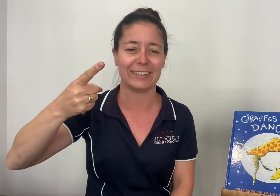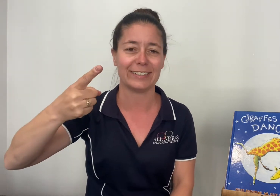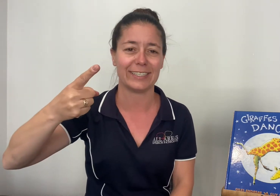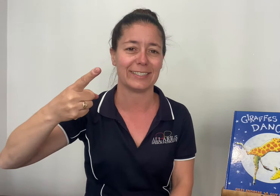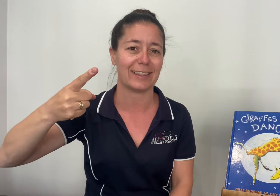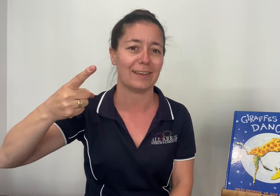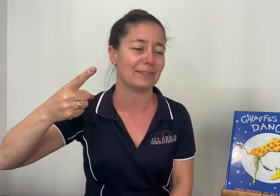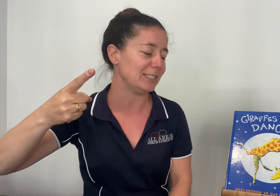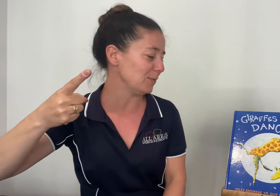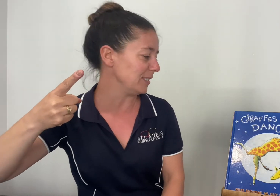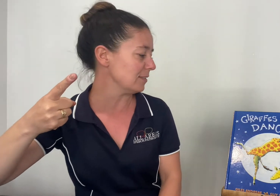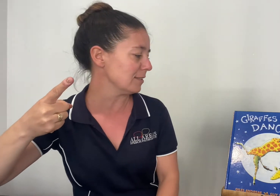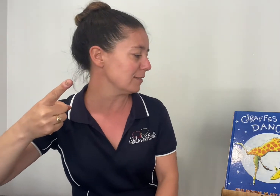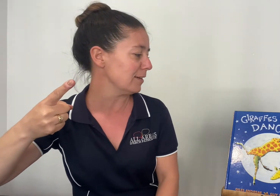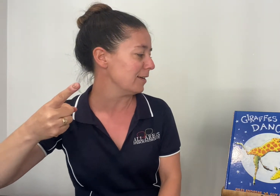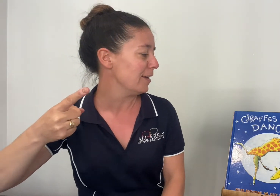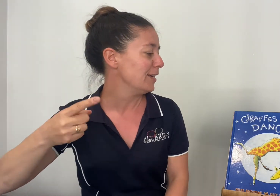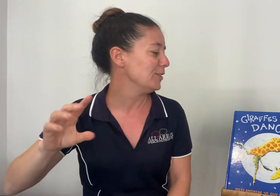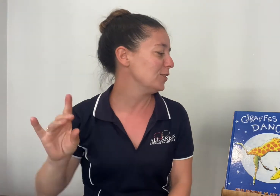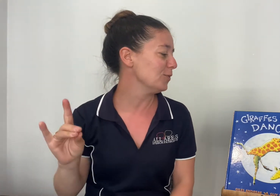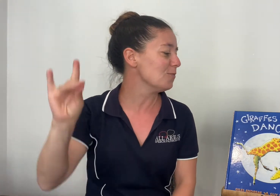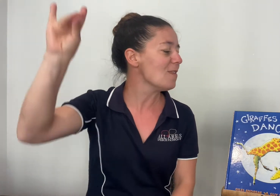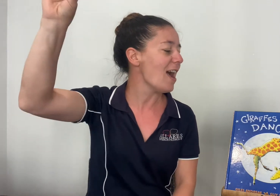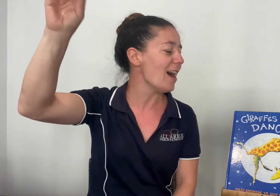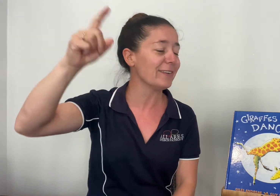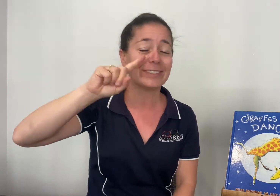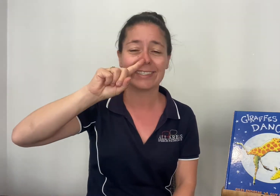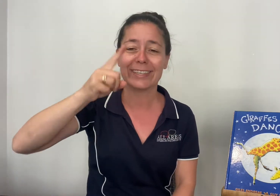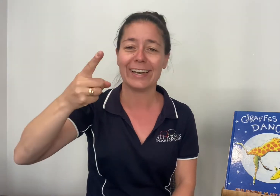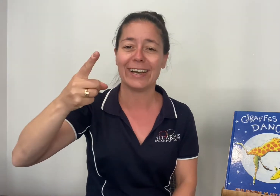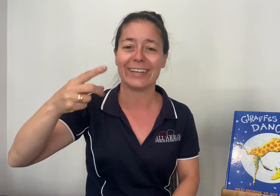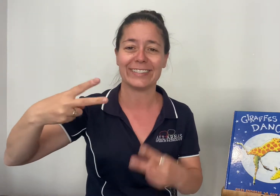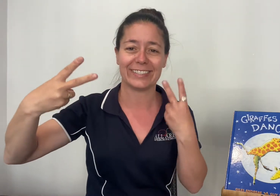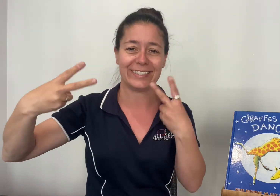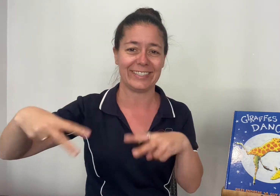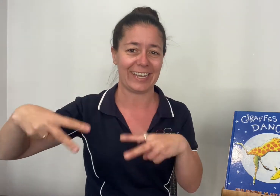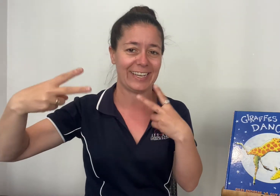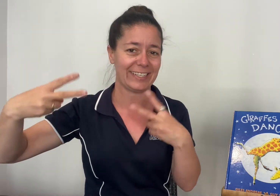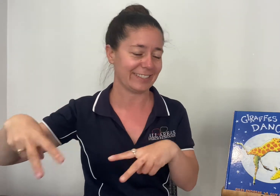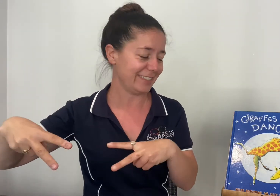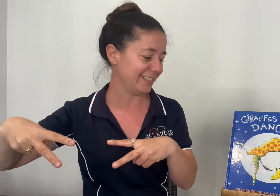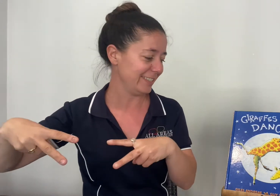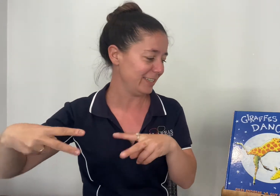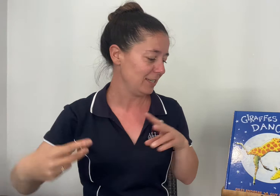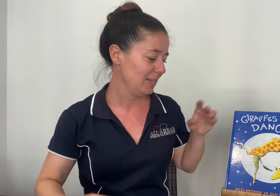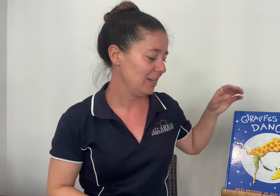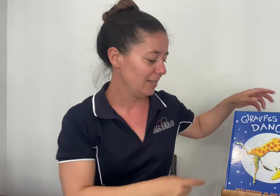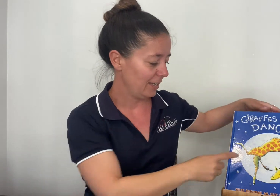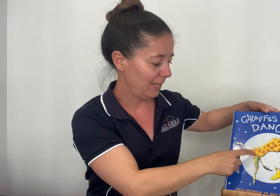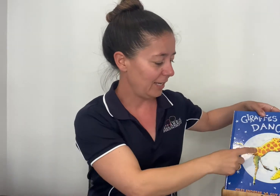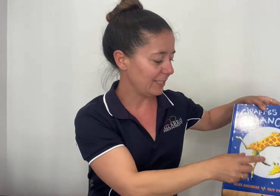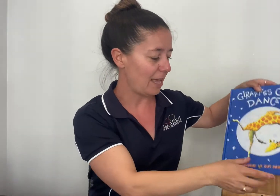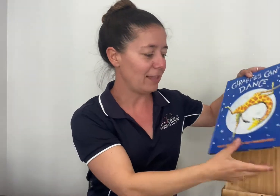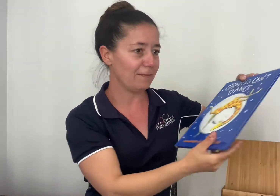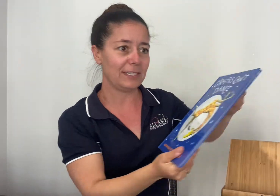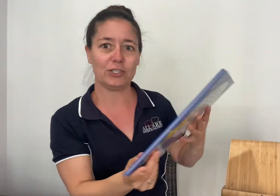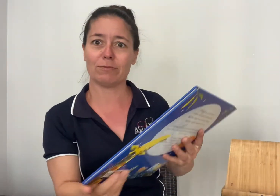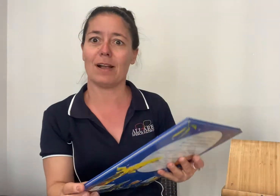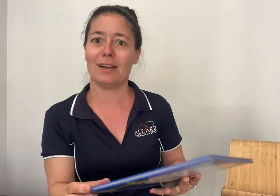is a lovely twist. Giraffes can't dance. Here's our lovely giraffe